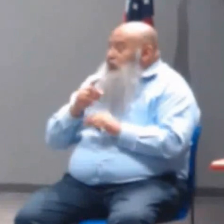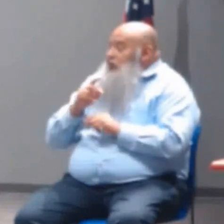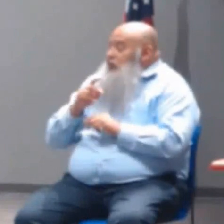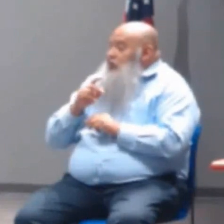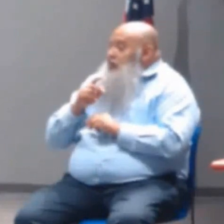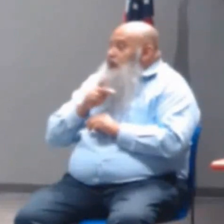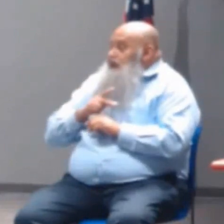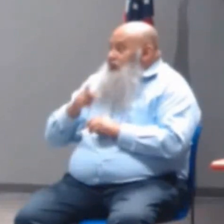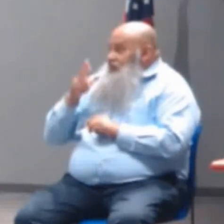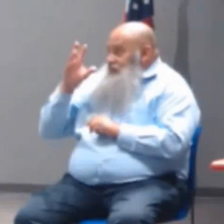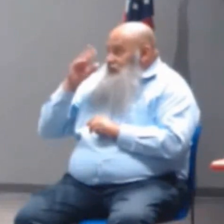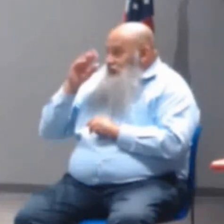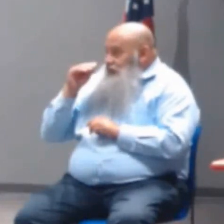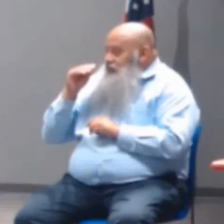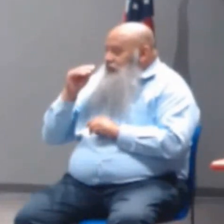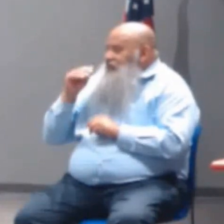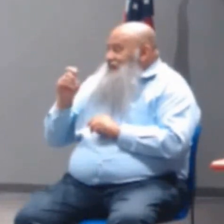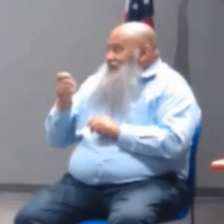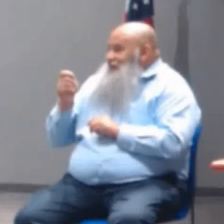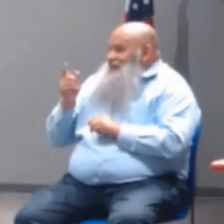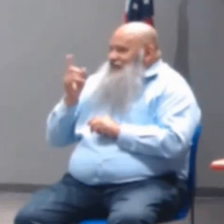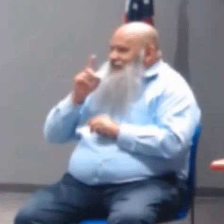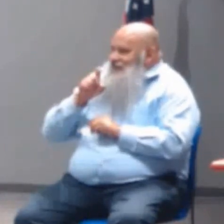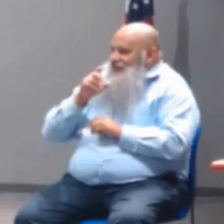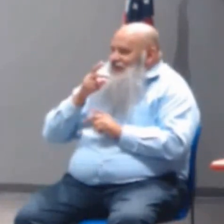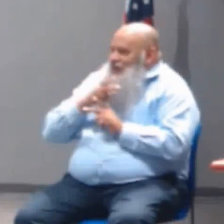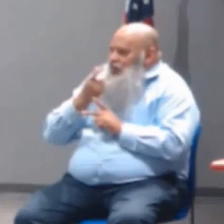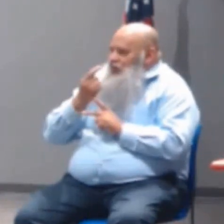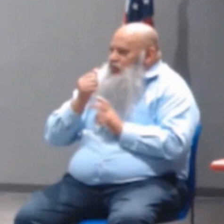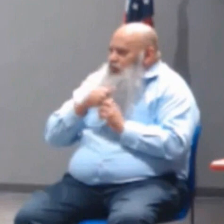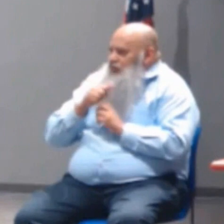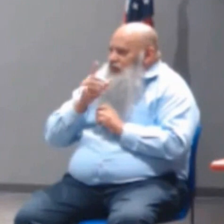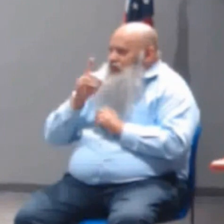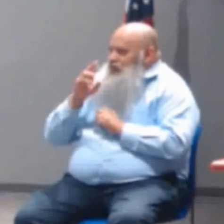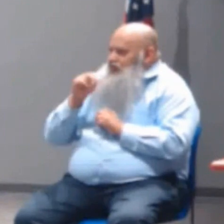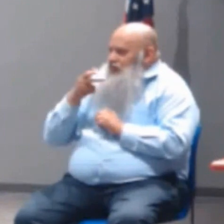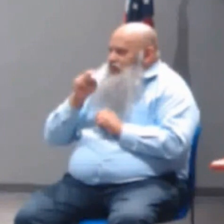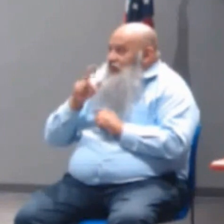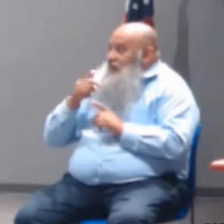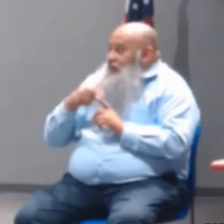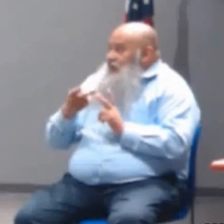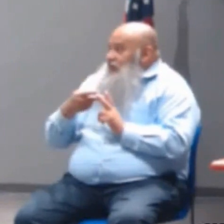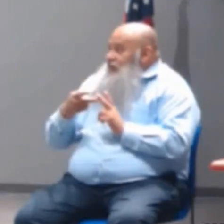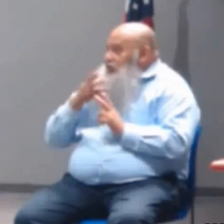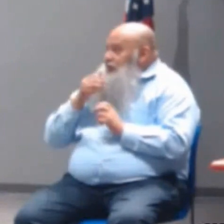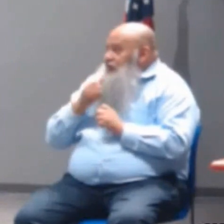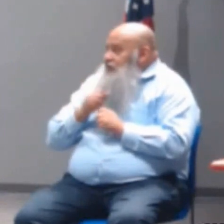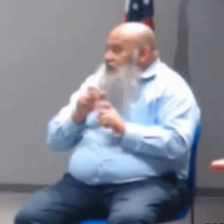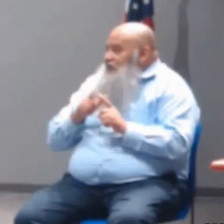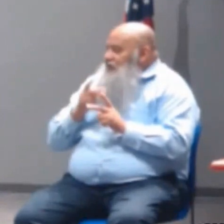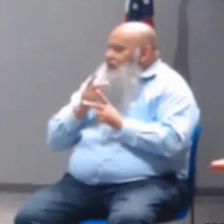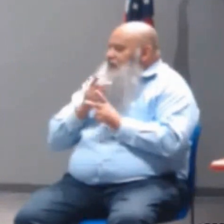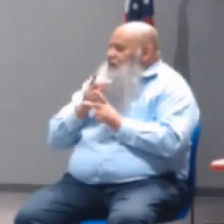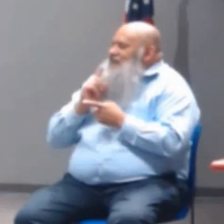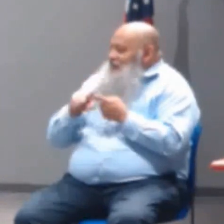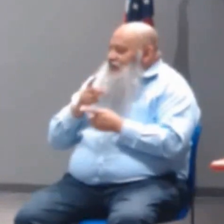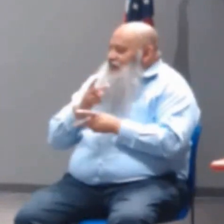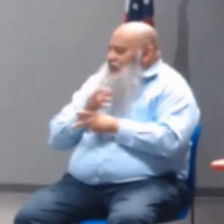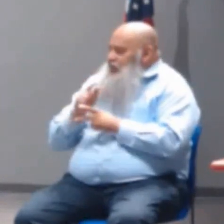key and go out and figure out what to do with the dragons. And that way they'd be safe until they could figure out what to do.